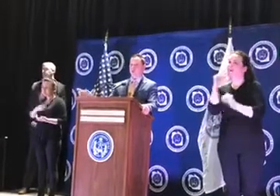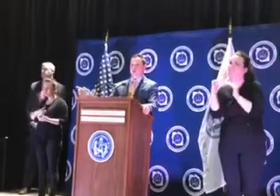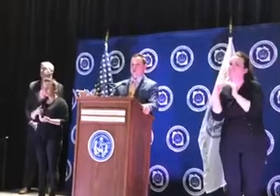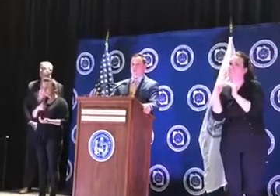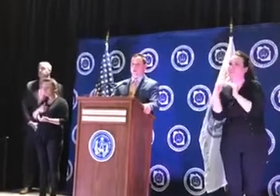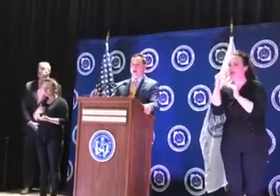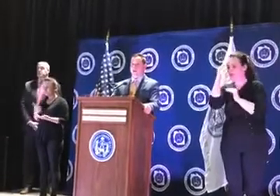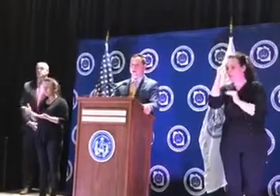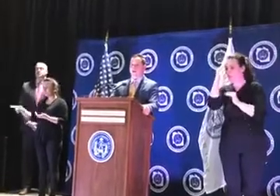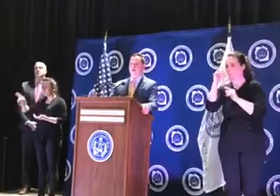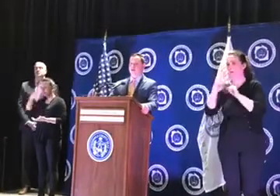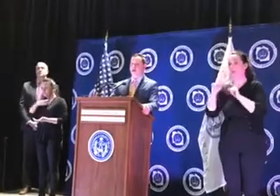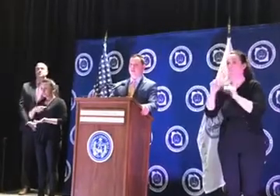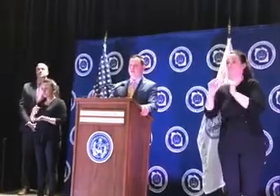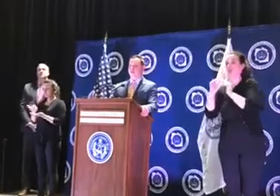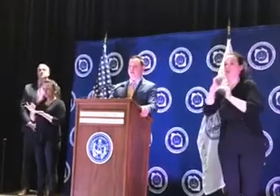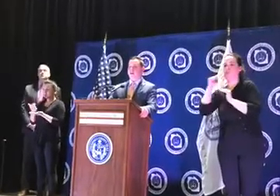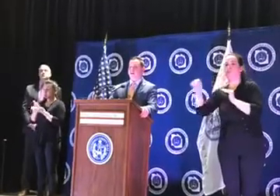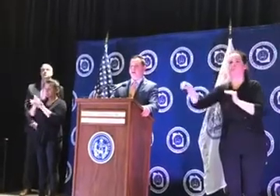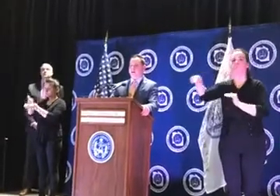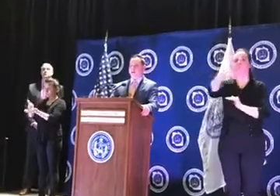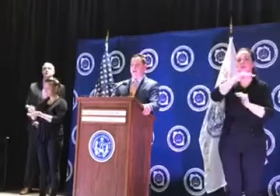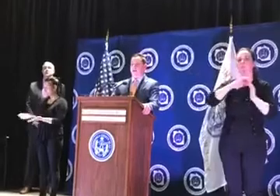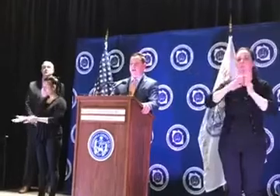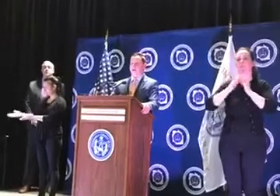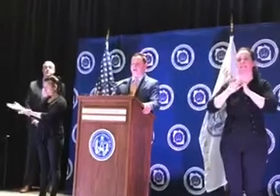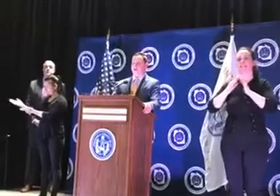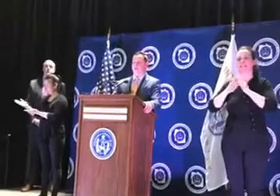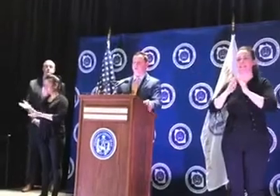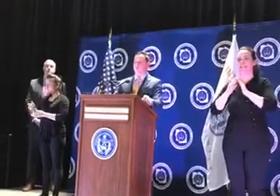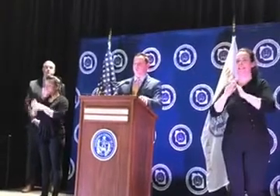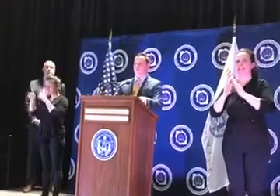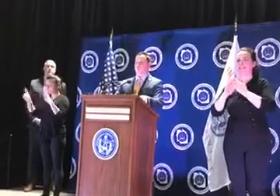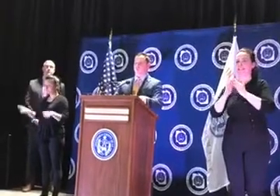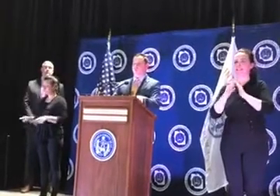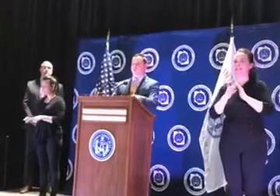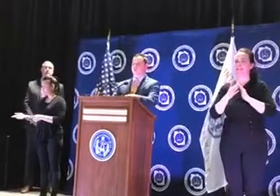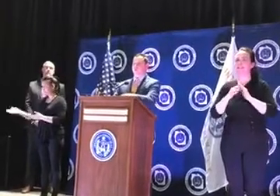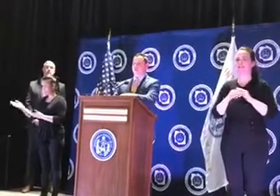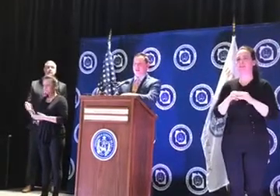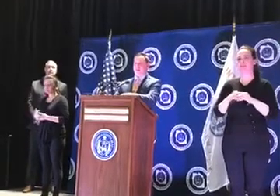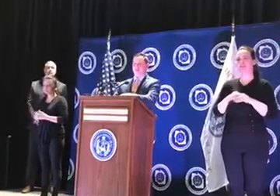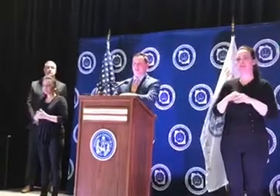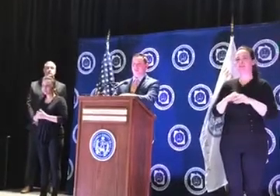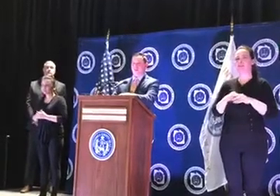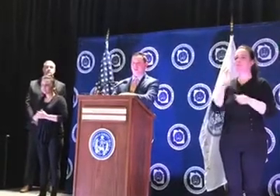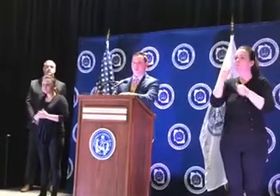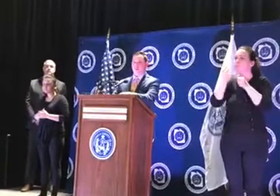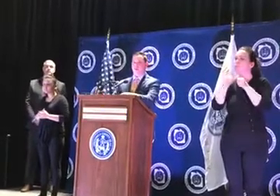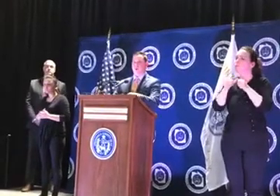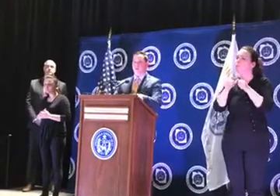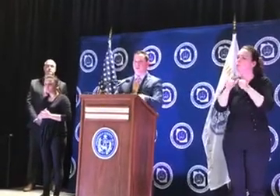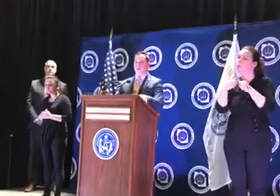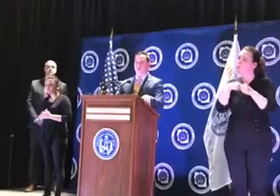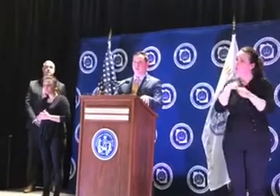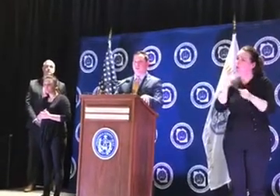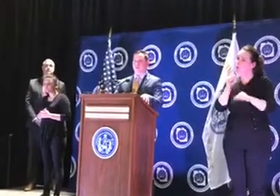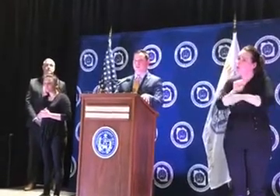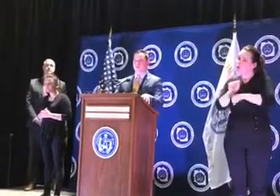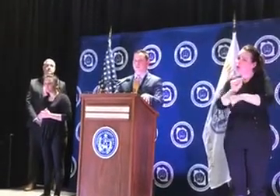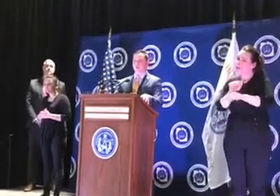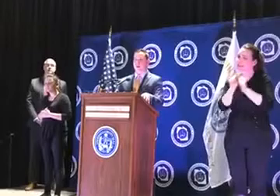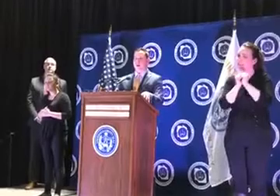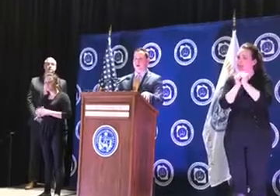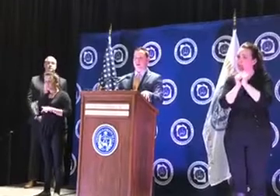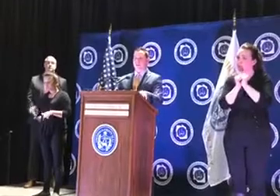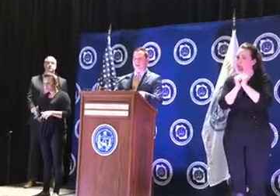with our line. But at the end of the day, we're in this together as a community. We're all being